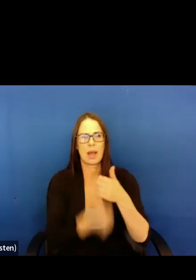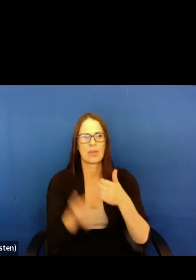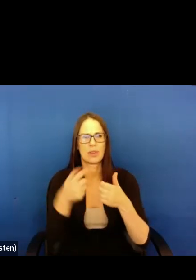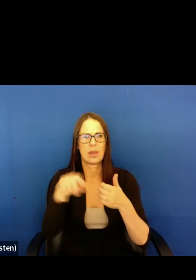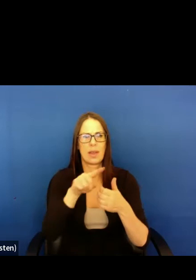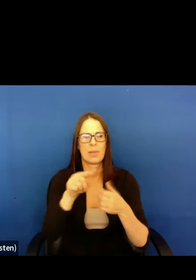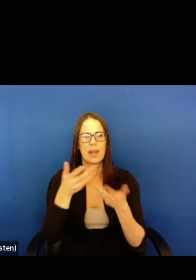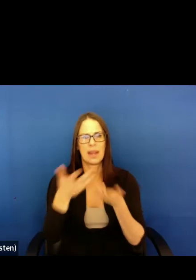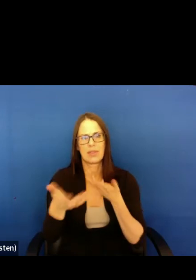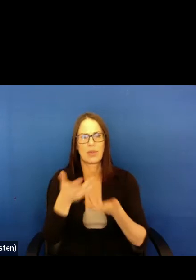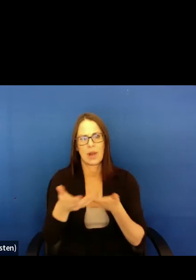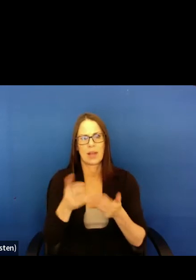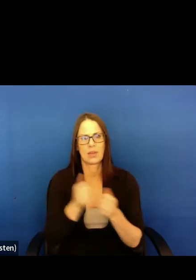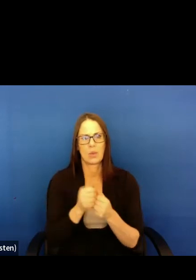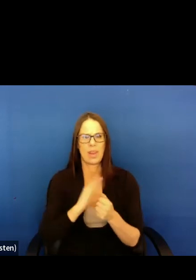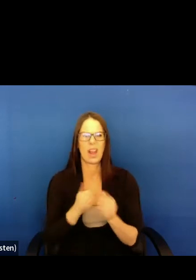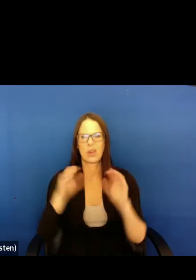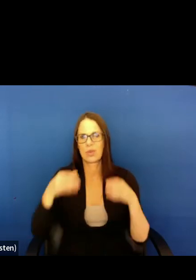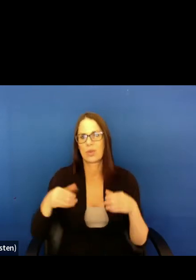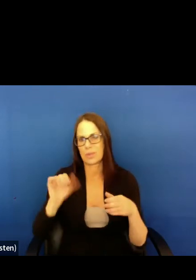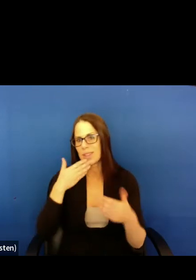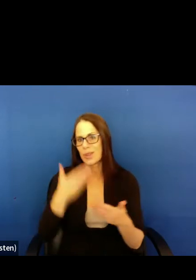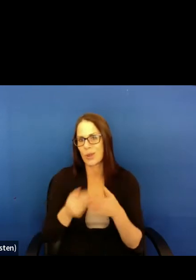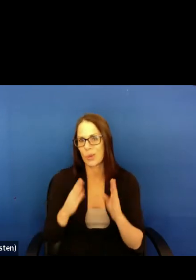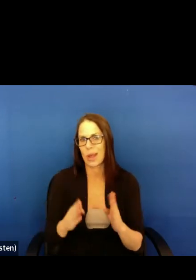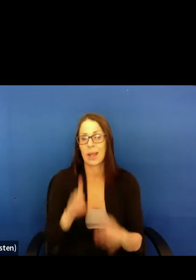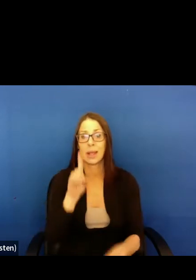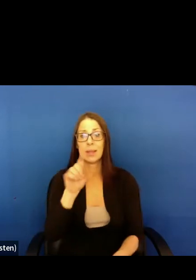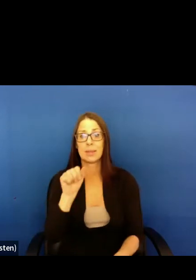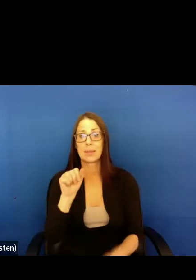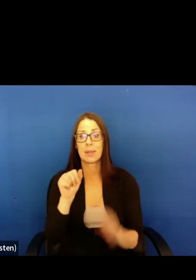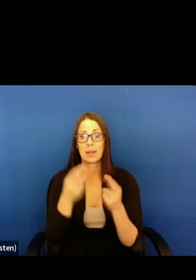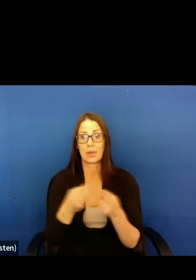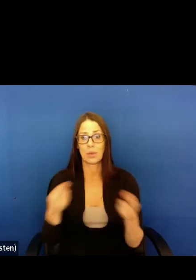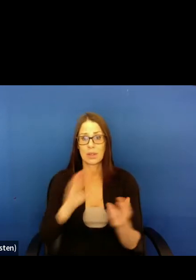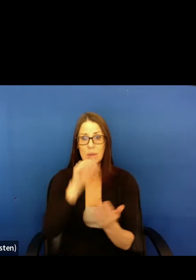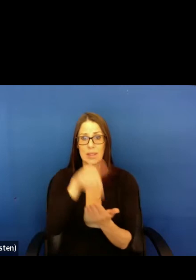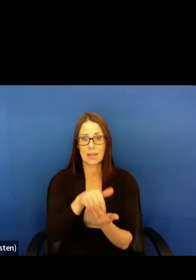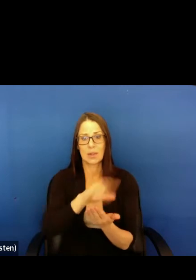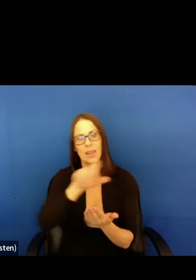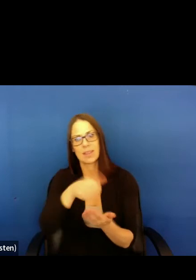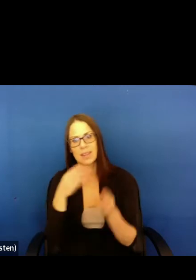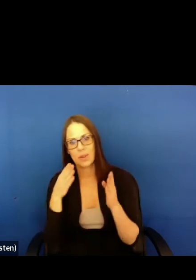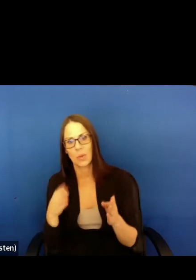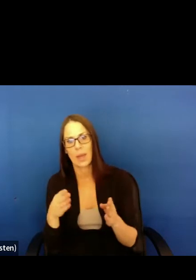groups. So that's a good way to do that. Disability Resource Center is another way, as well as OIDI.